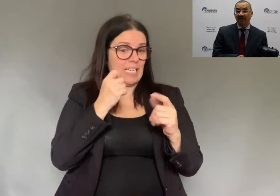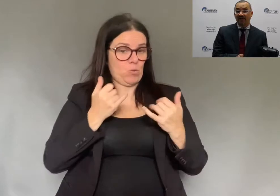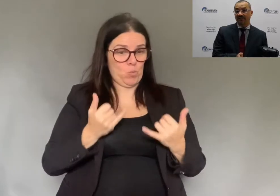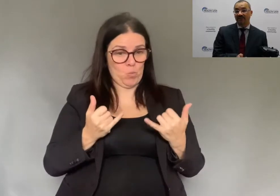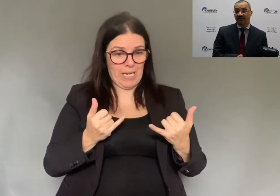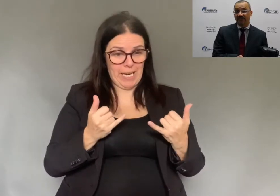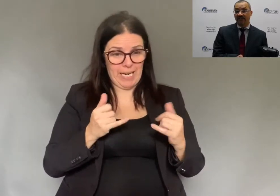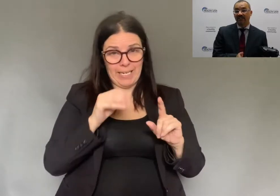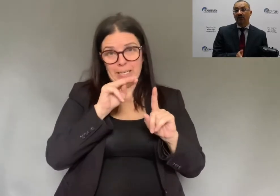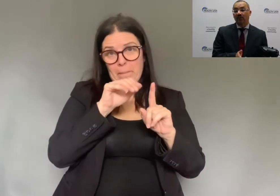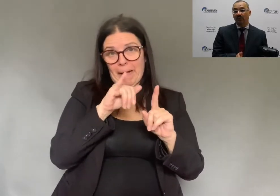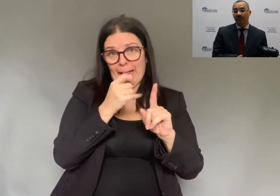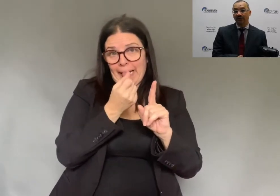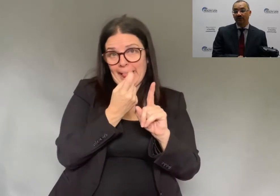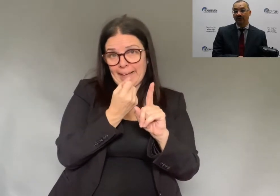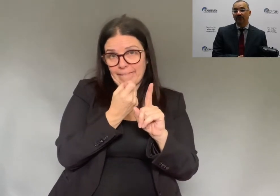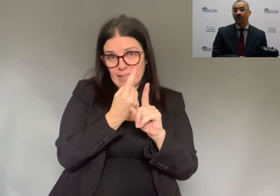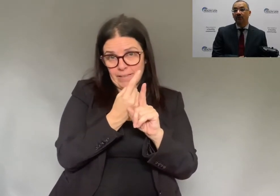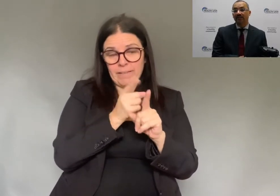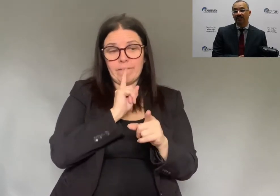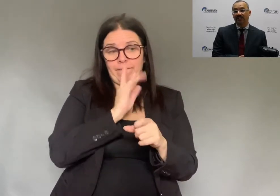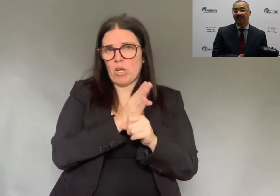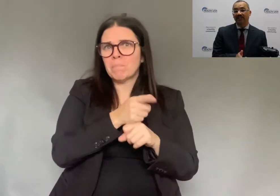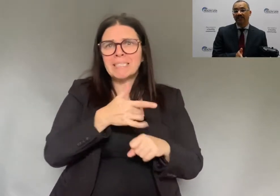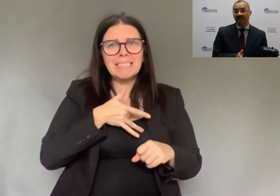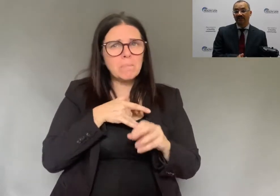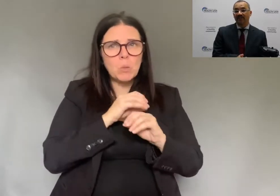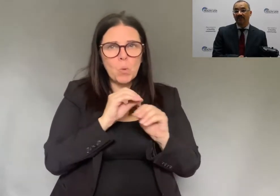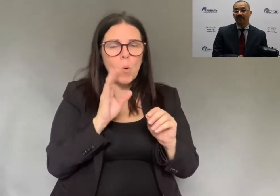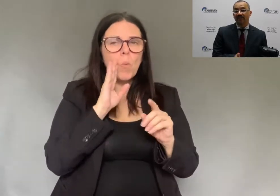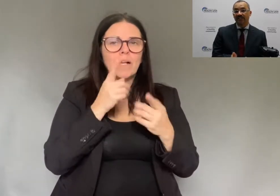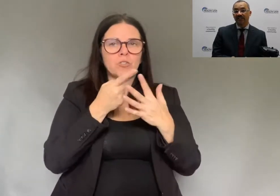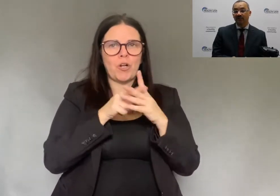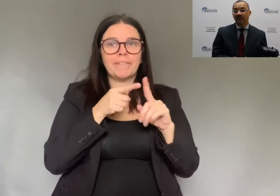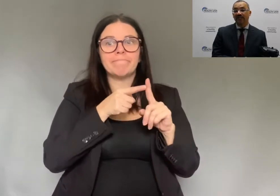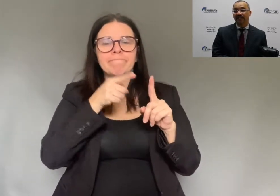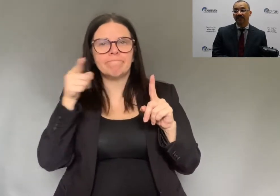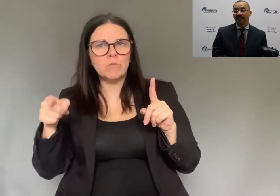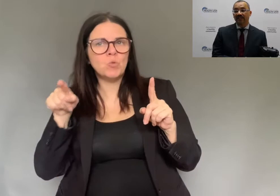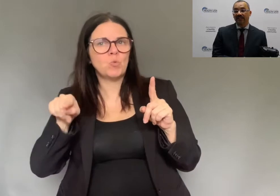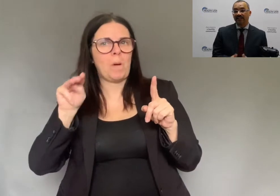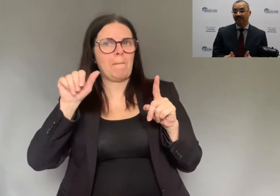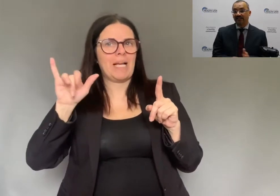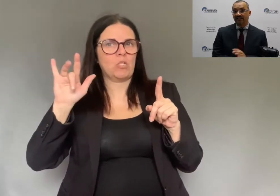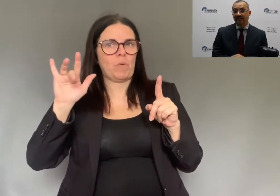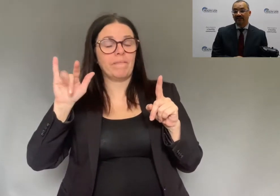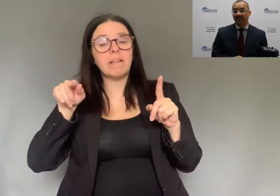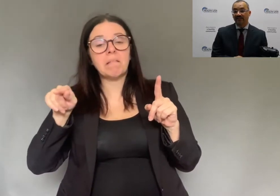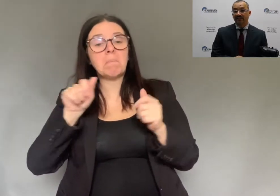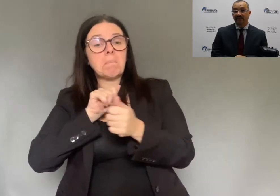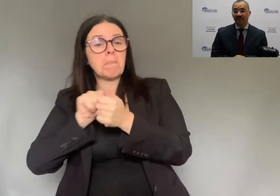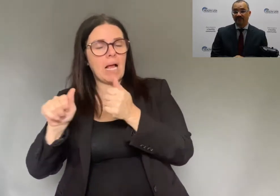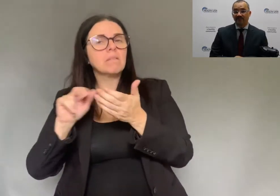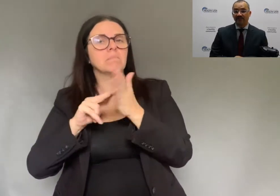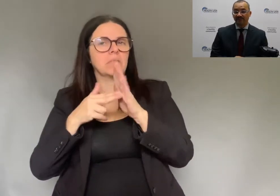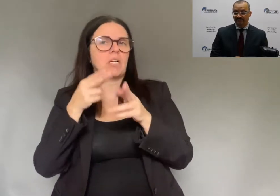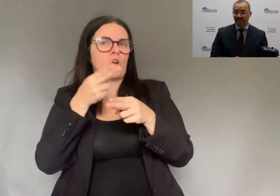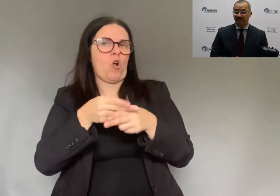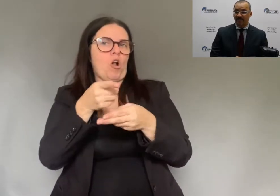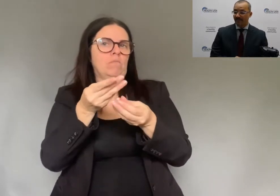back positive today, we'll use the 2 weeks timeline starting from today to clear them as